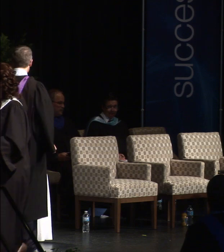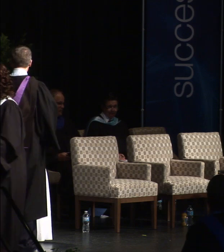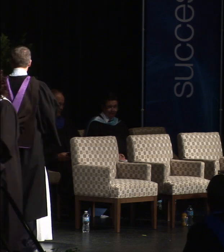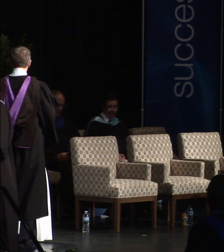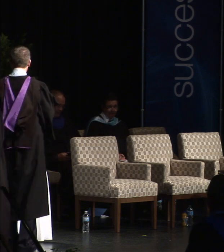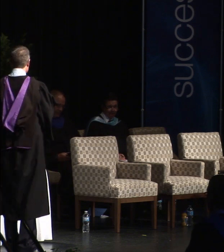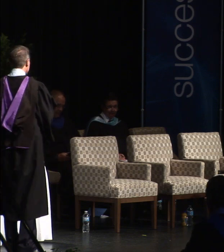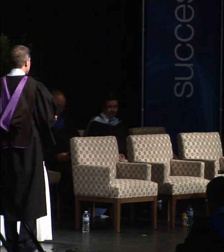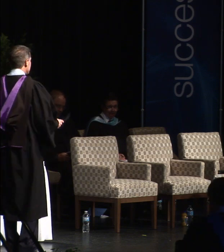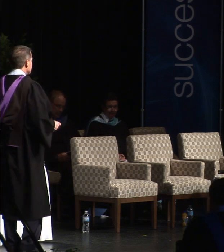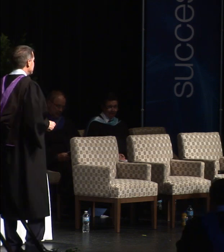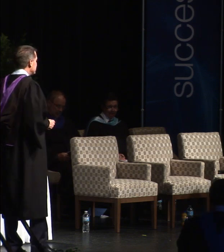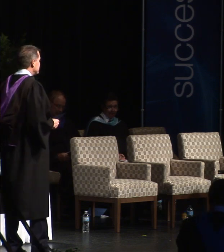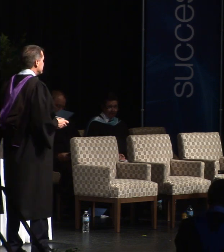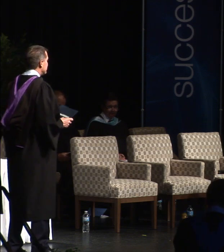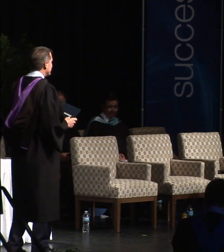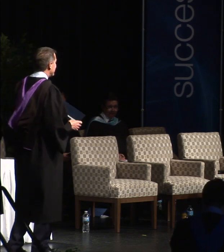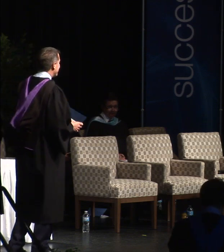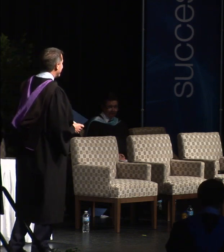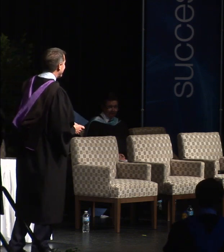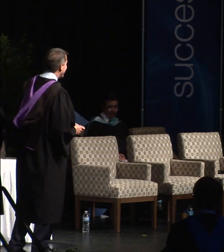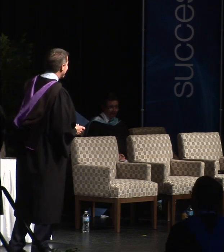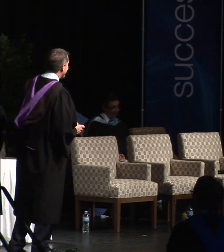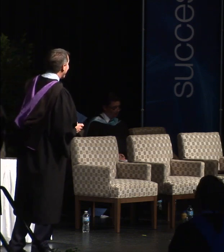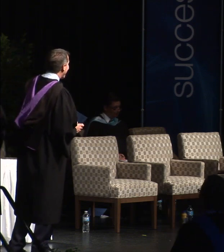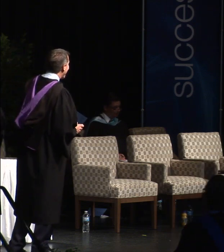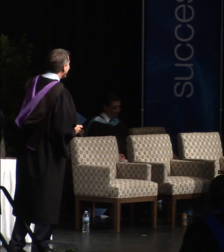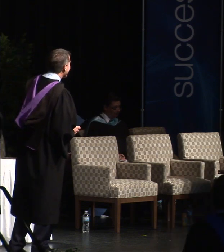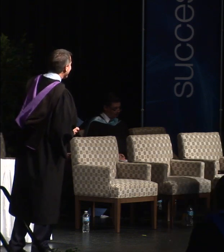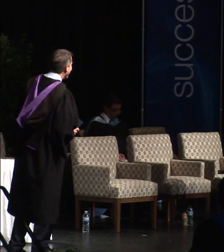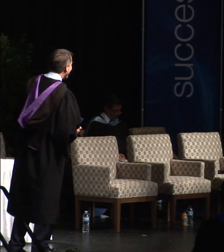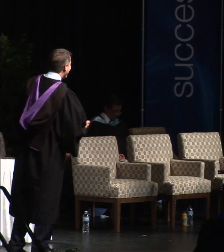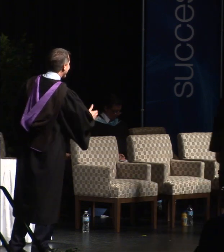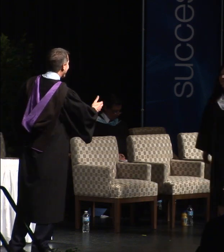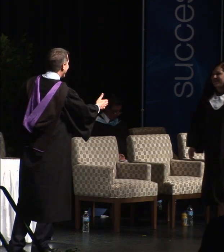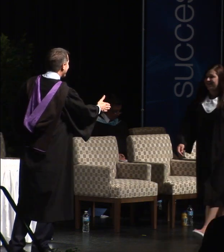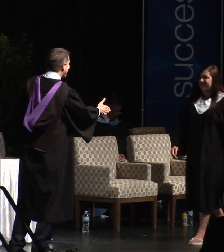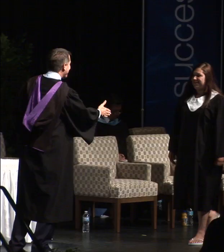Katrina Lee Paul Honors.